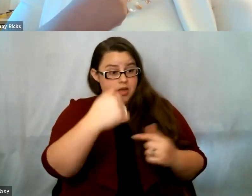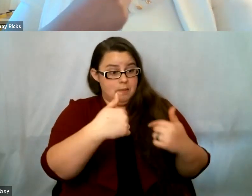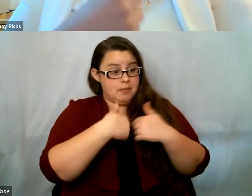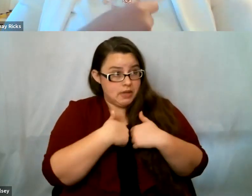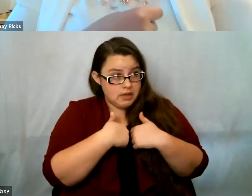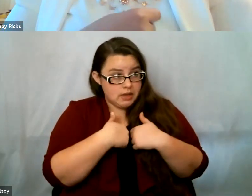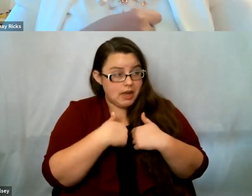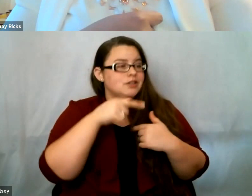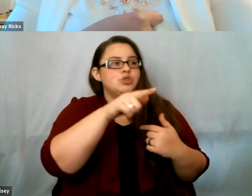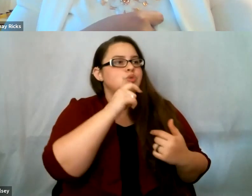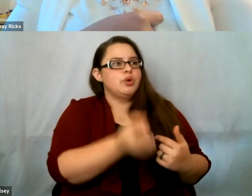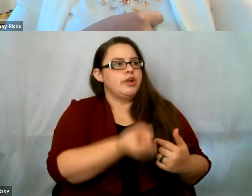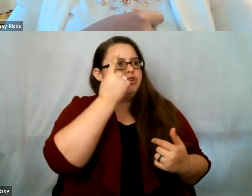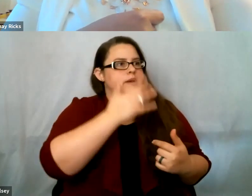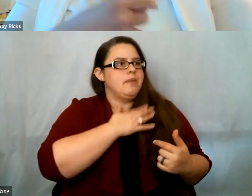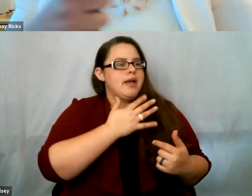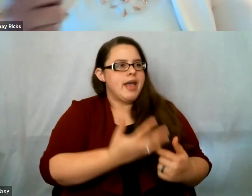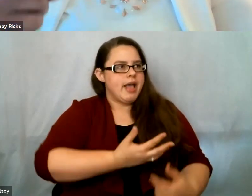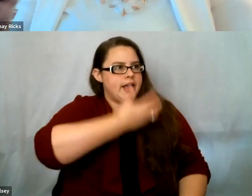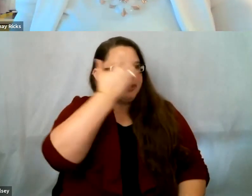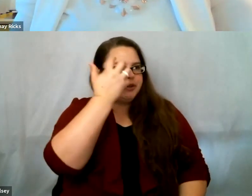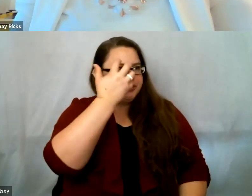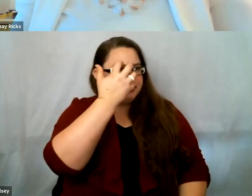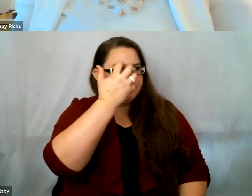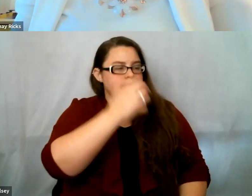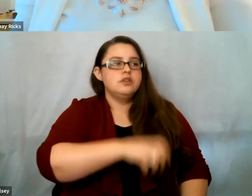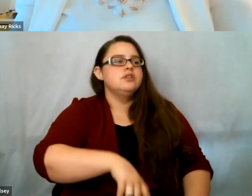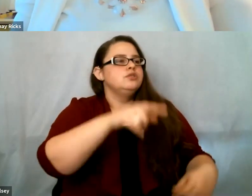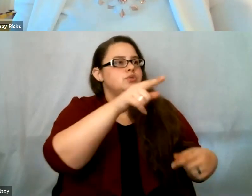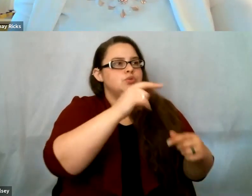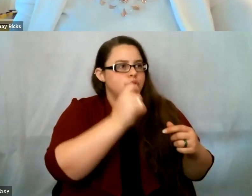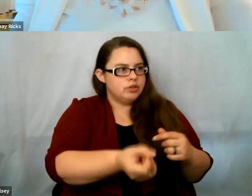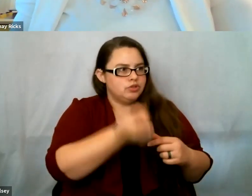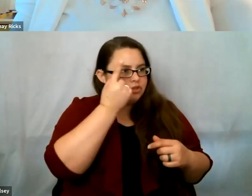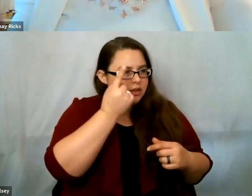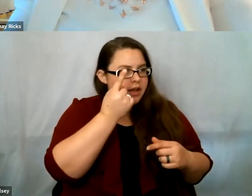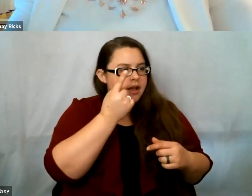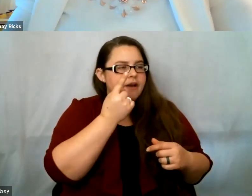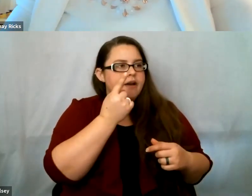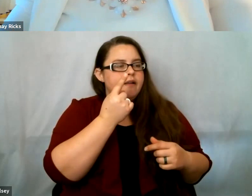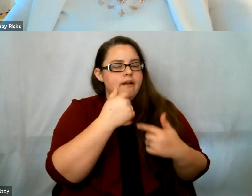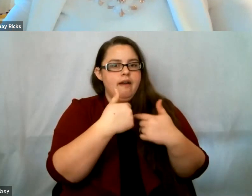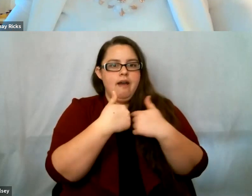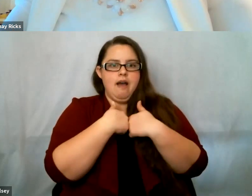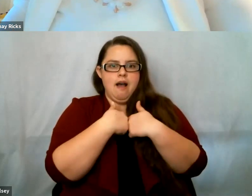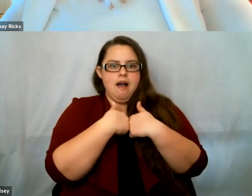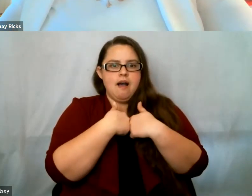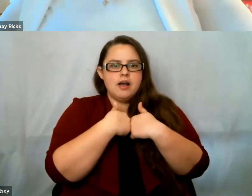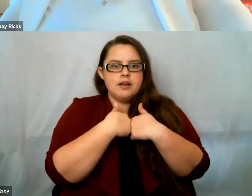understand my anger. You don't understand that I've had